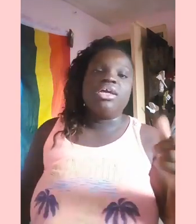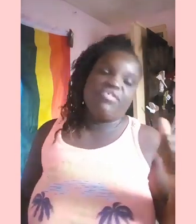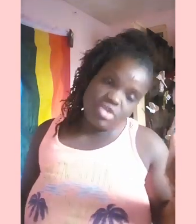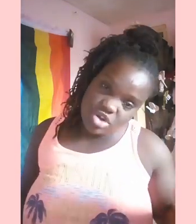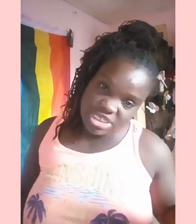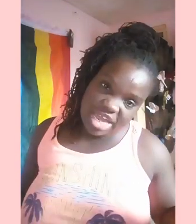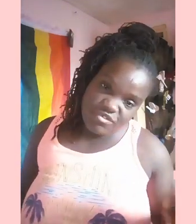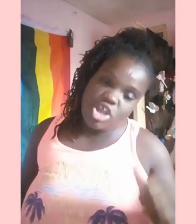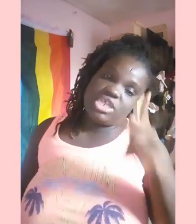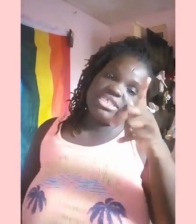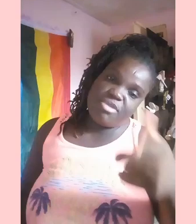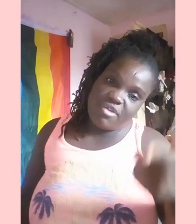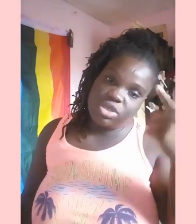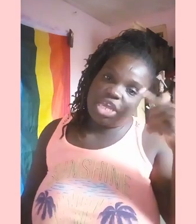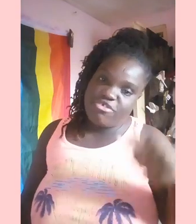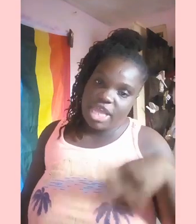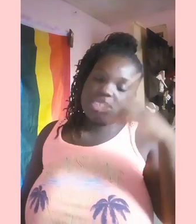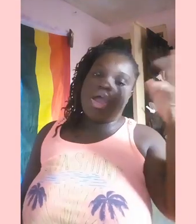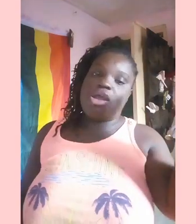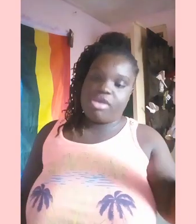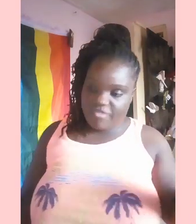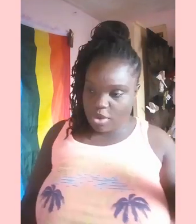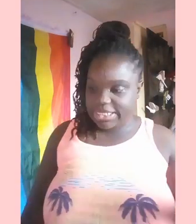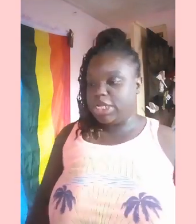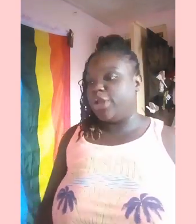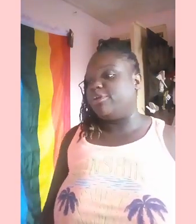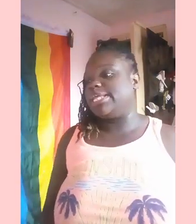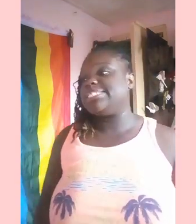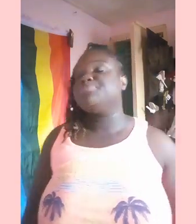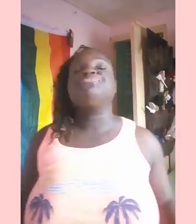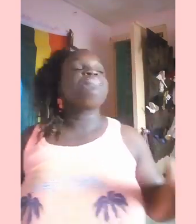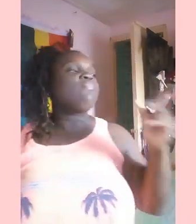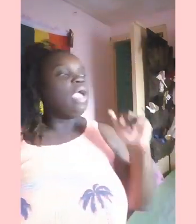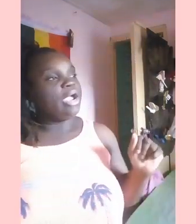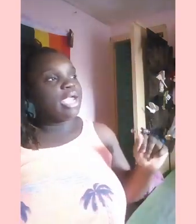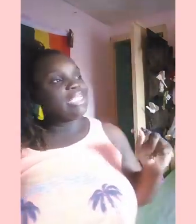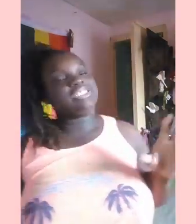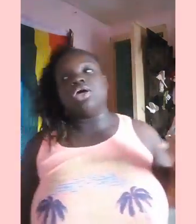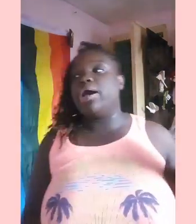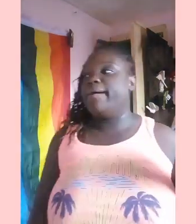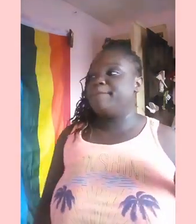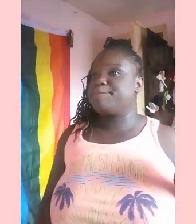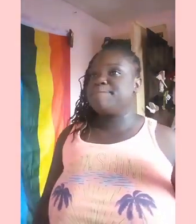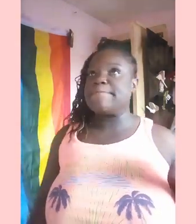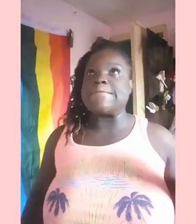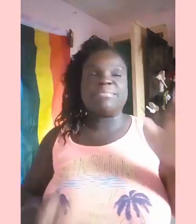If you don't know the sign for girl, just tell me if I was correct or if I was incorrect. Alright, so